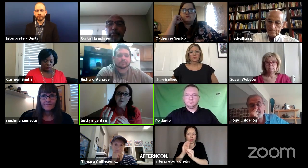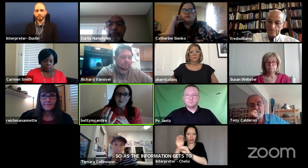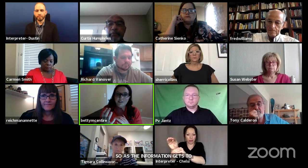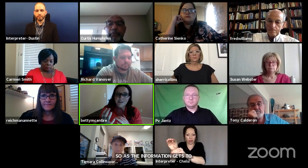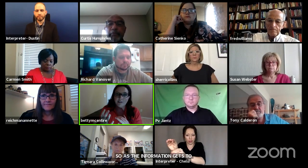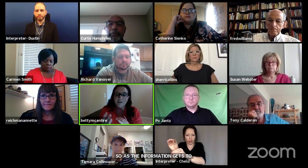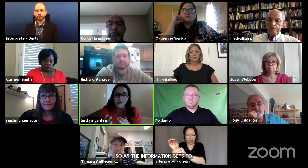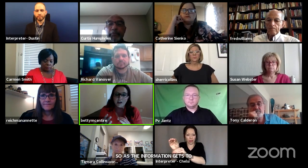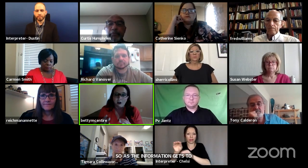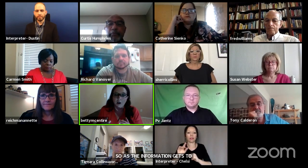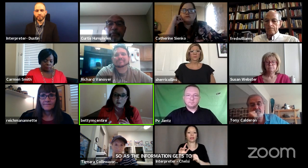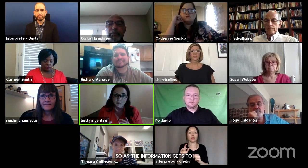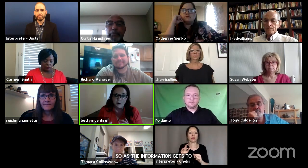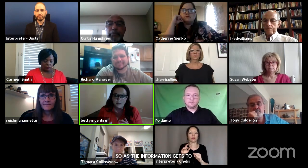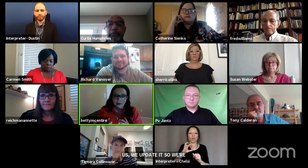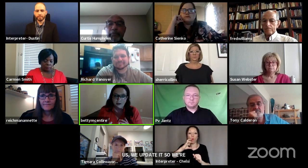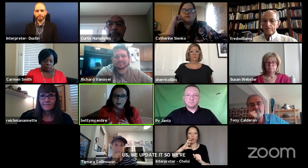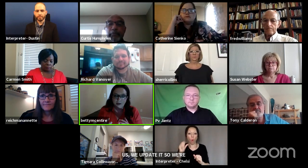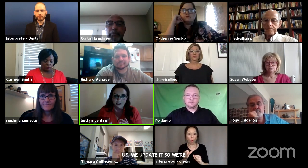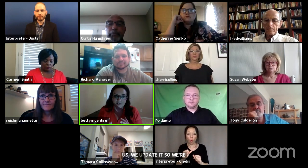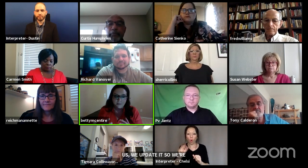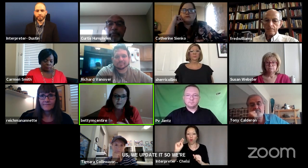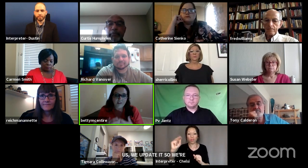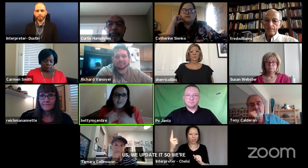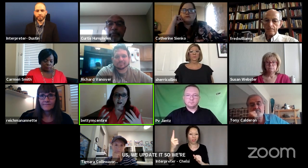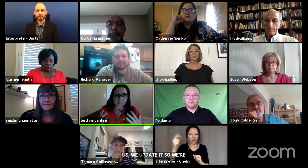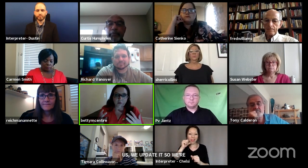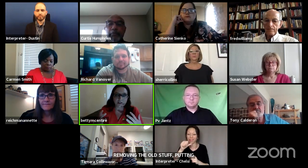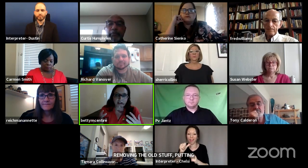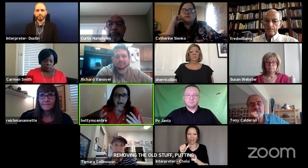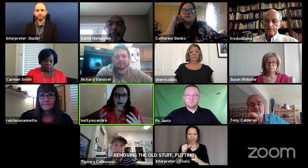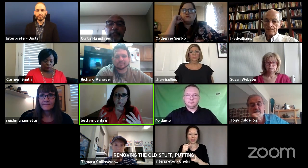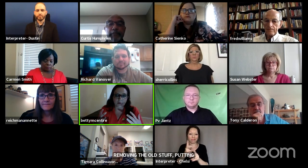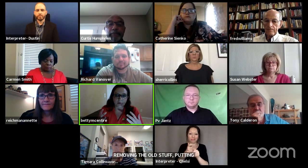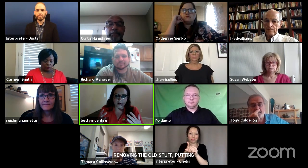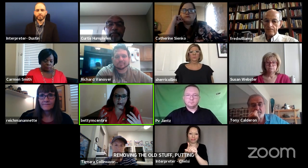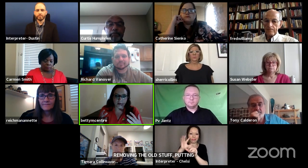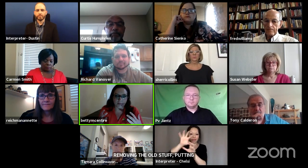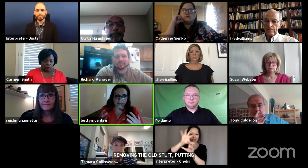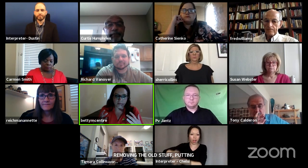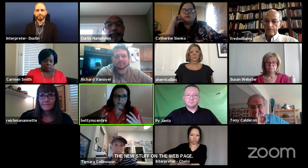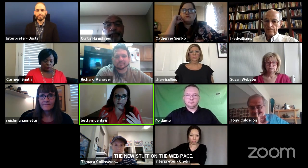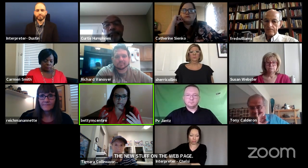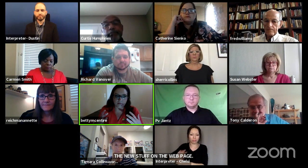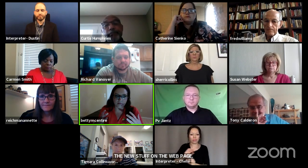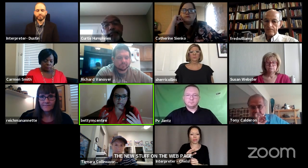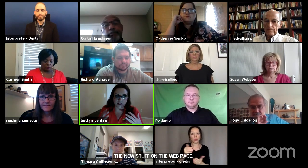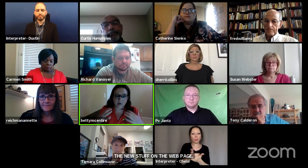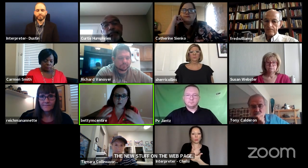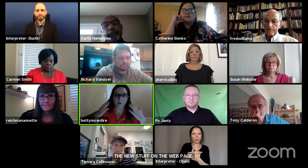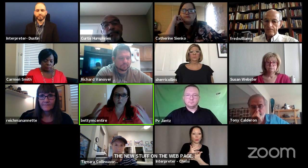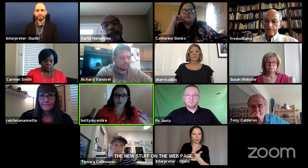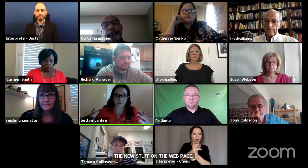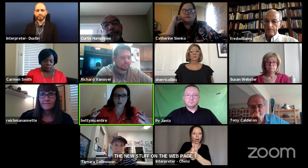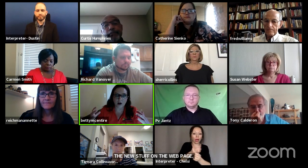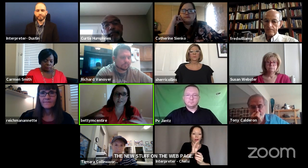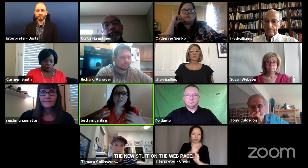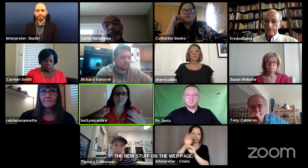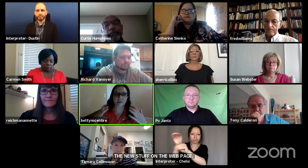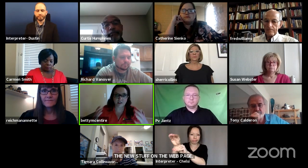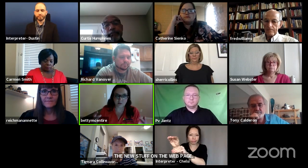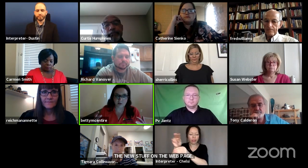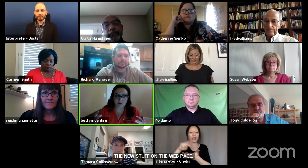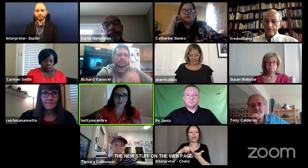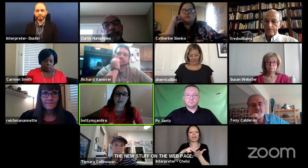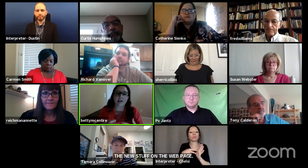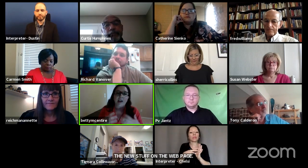putting the new stuff on the web page. That will allow that whole concept